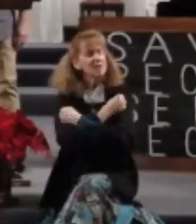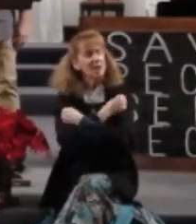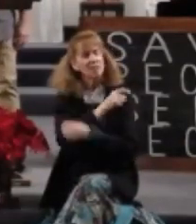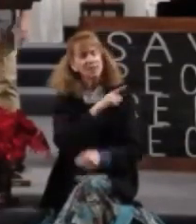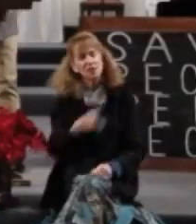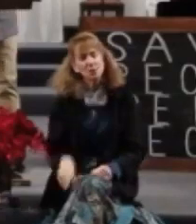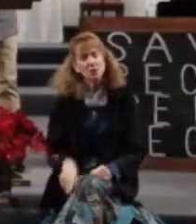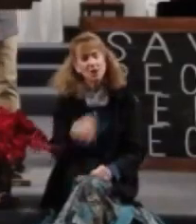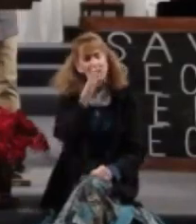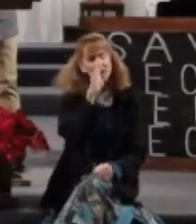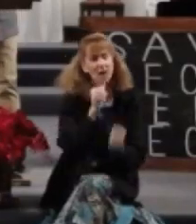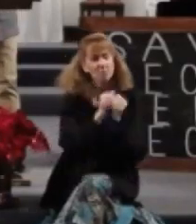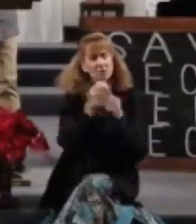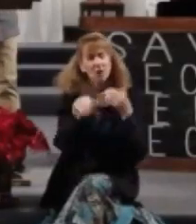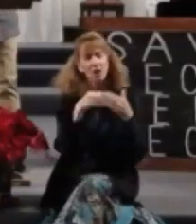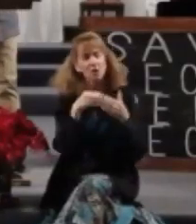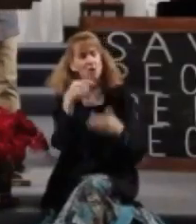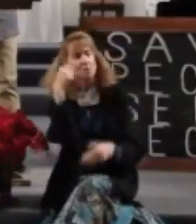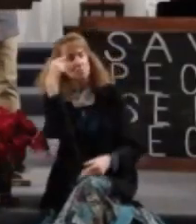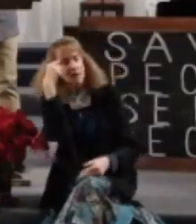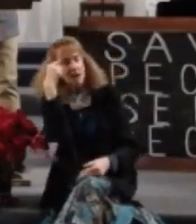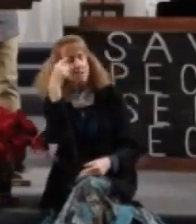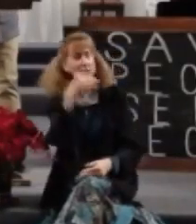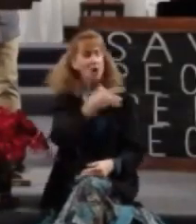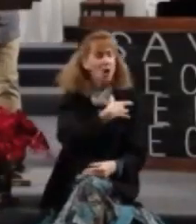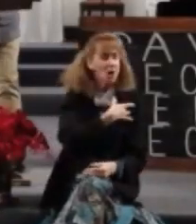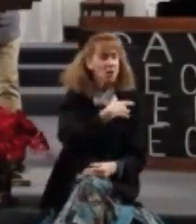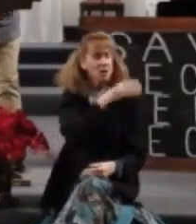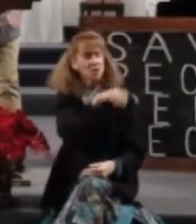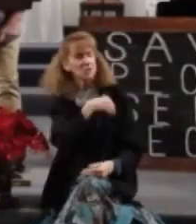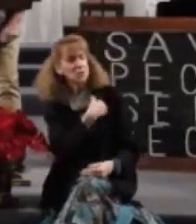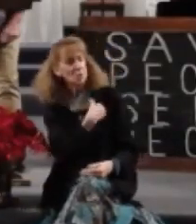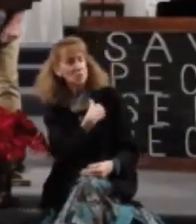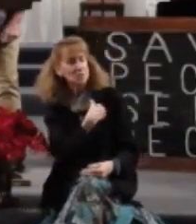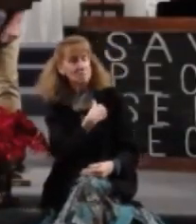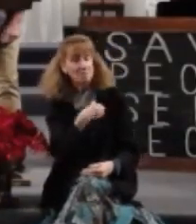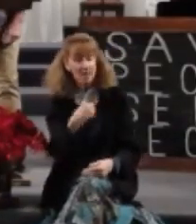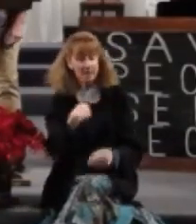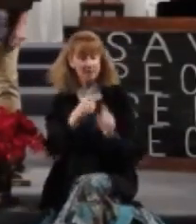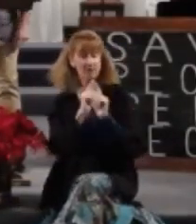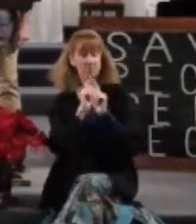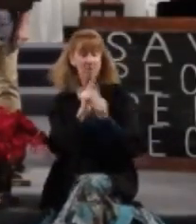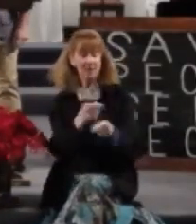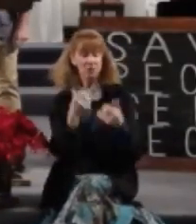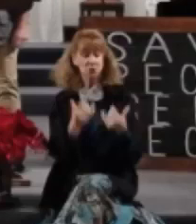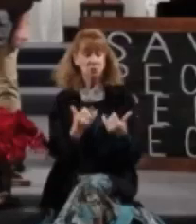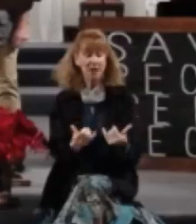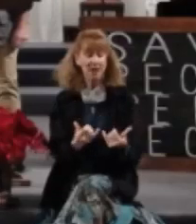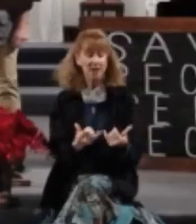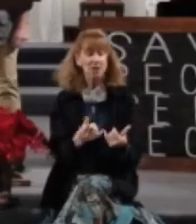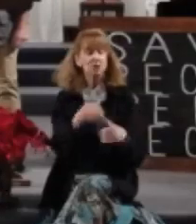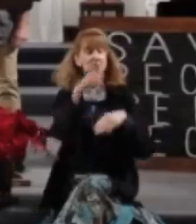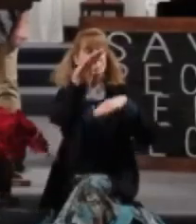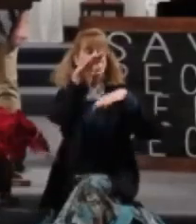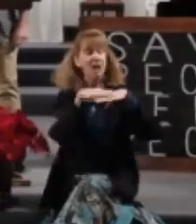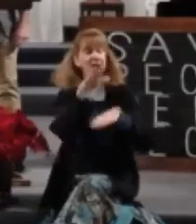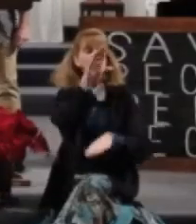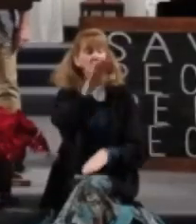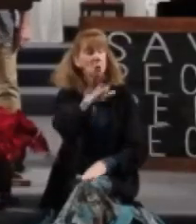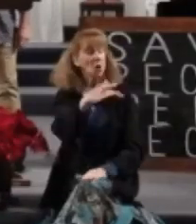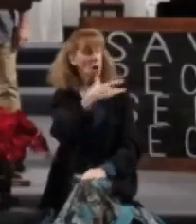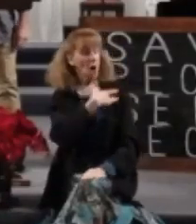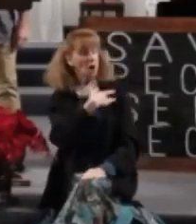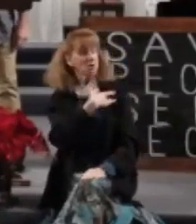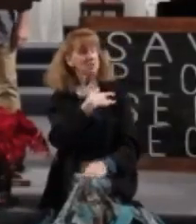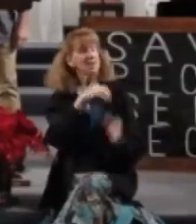with all your soul, with all your strength. These commandments that I give you today are to be on your hearts.